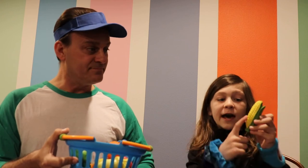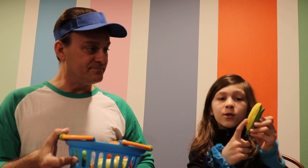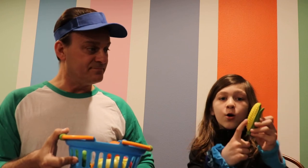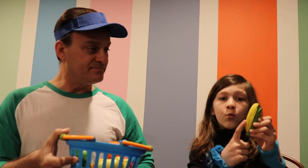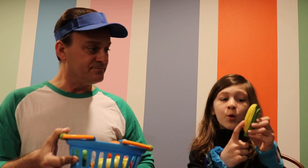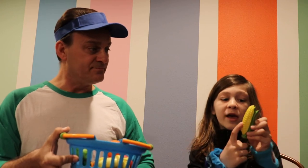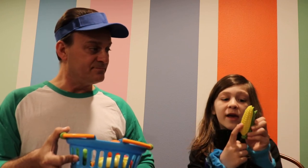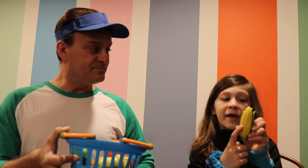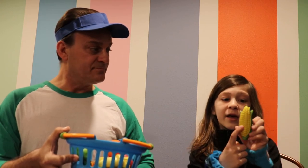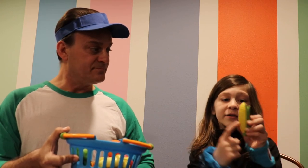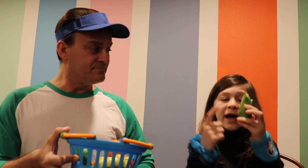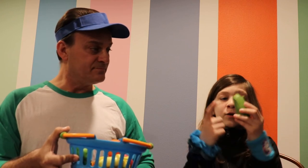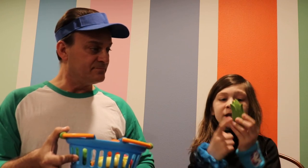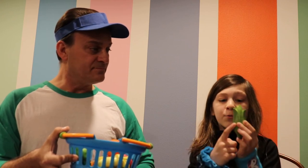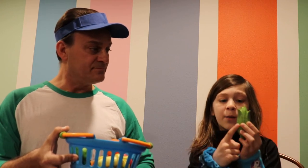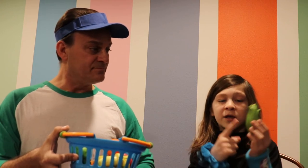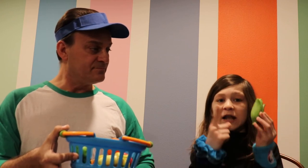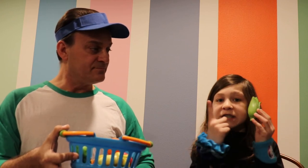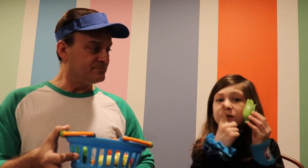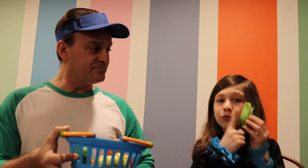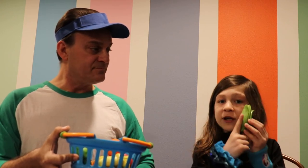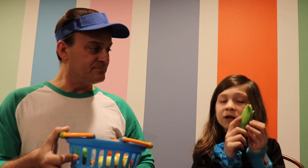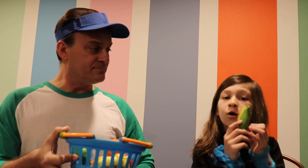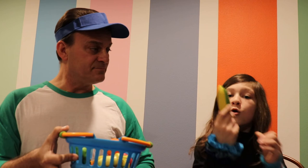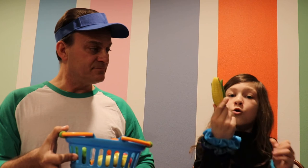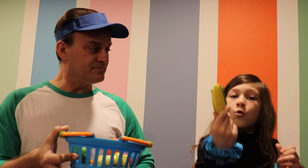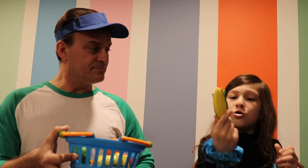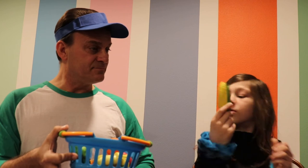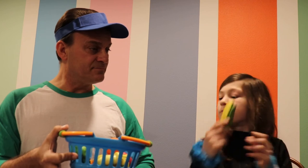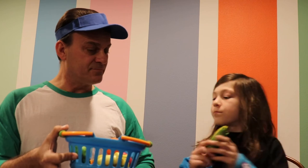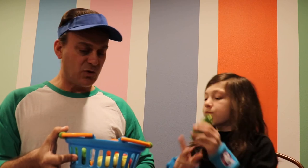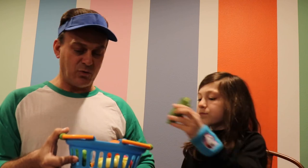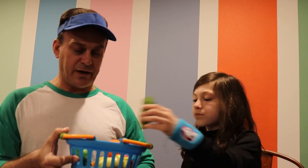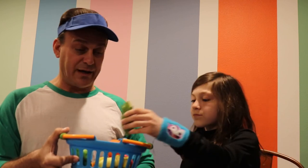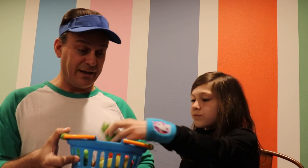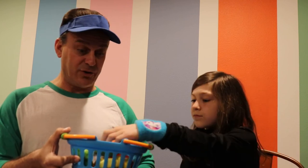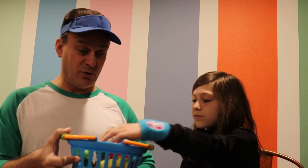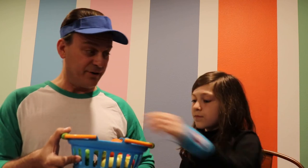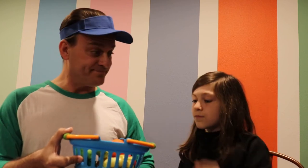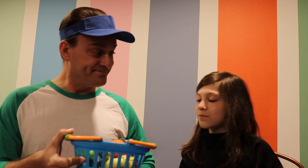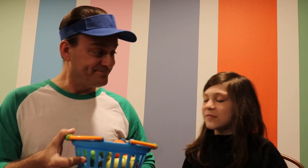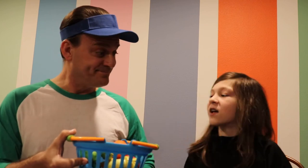yellow. And the outside wrapping that is green corn. Great, I like corn. Yeah, it's